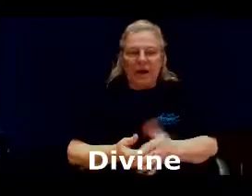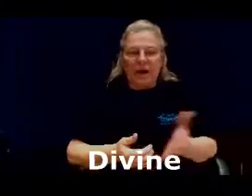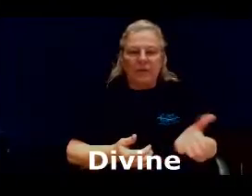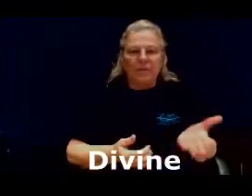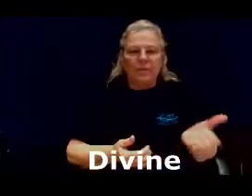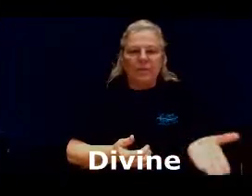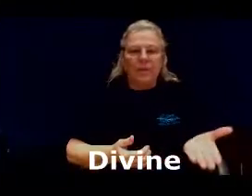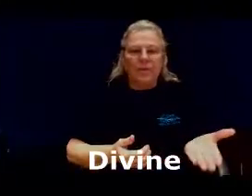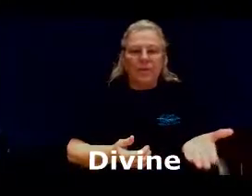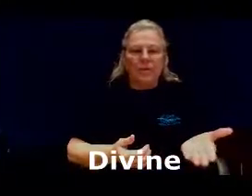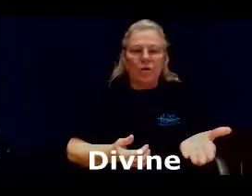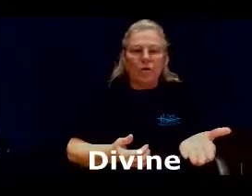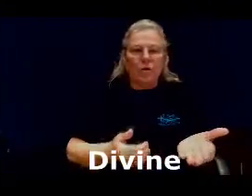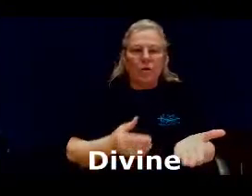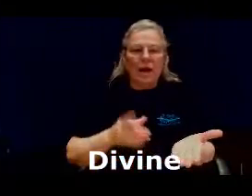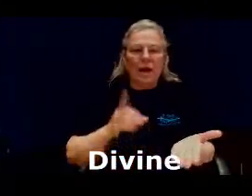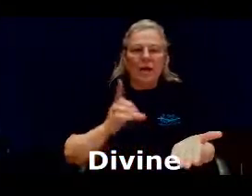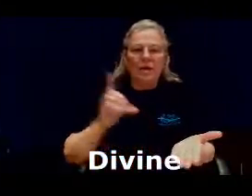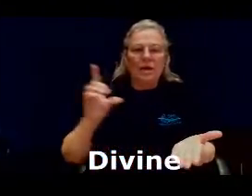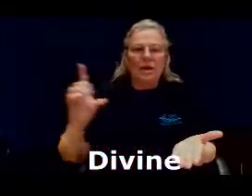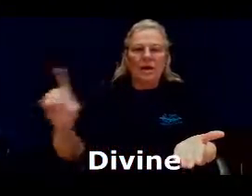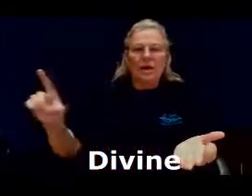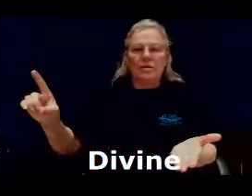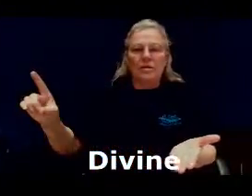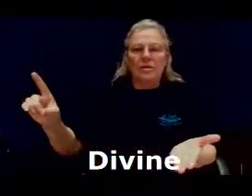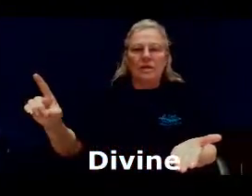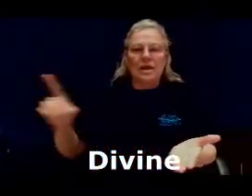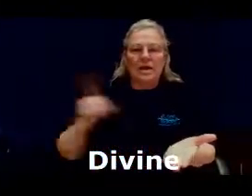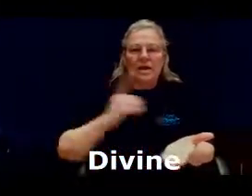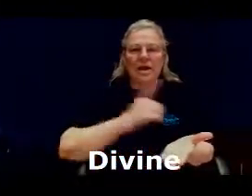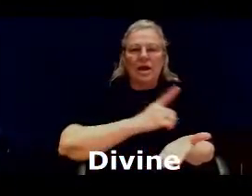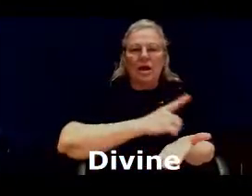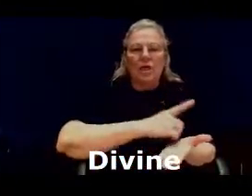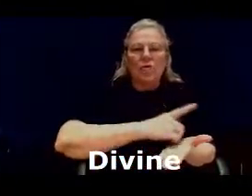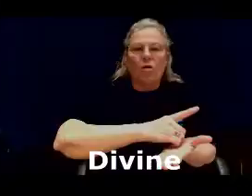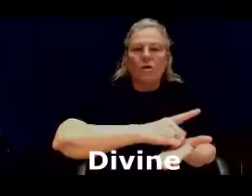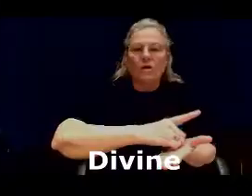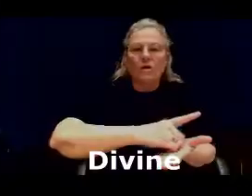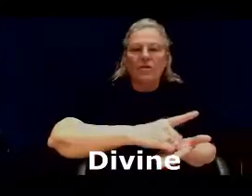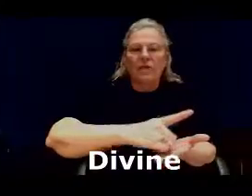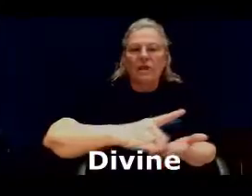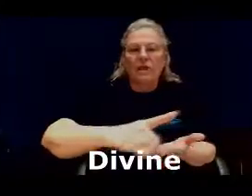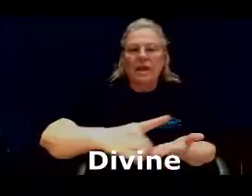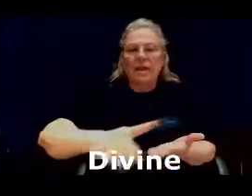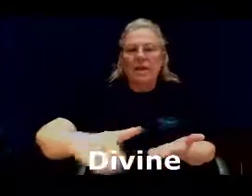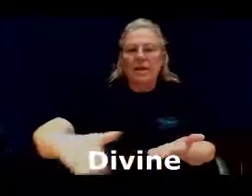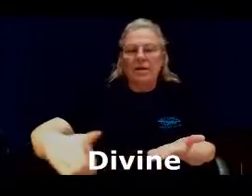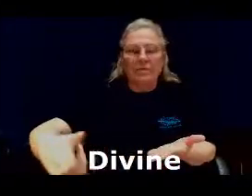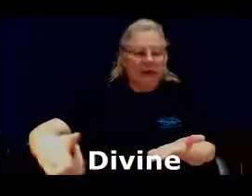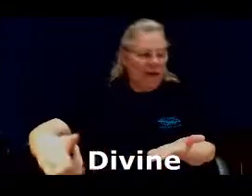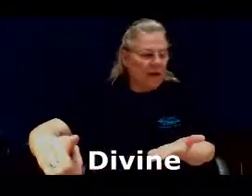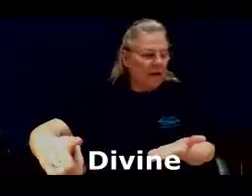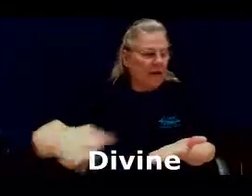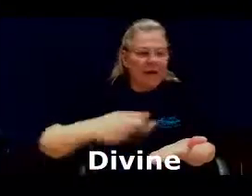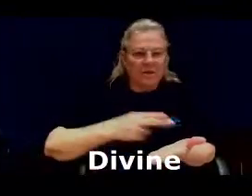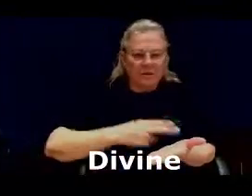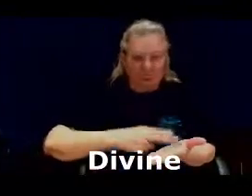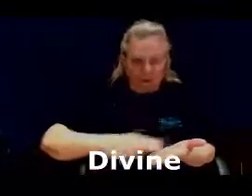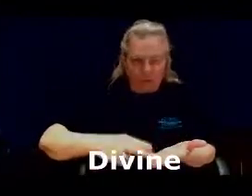Divine, your open hand, the D across the clean of the hand is